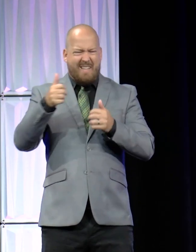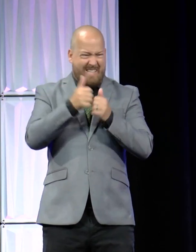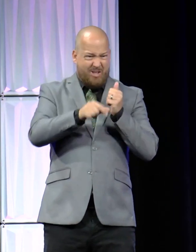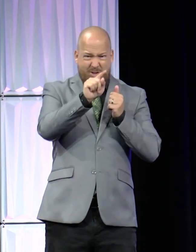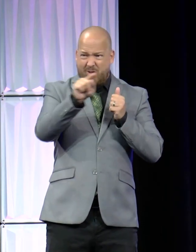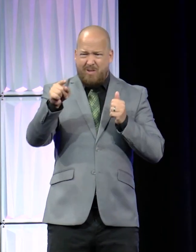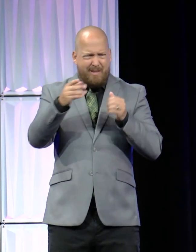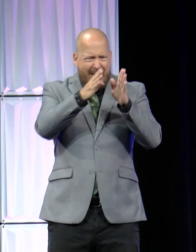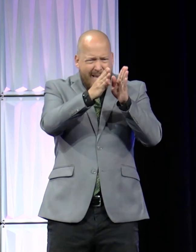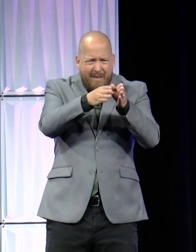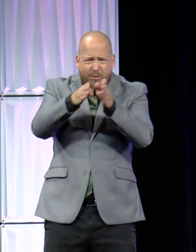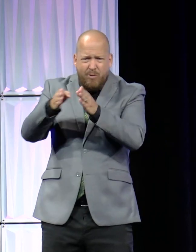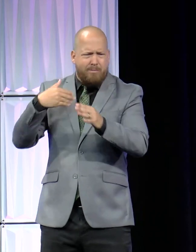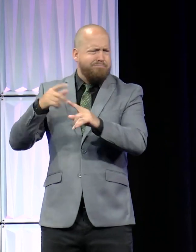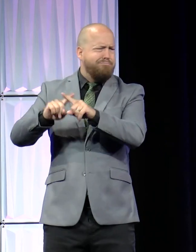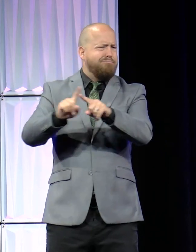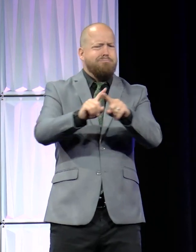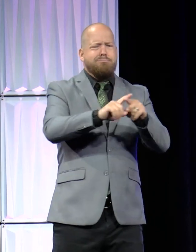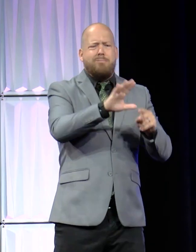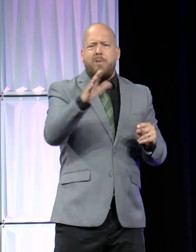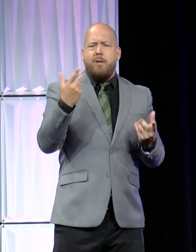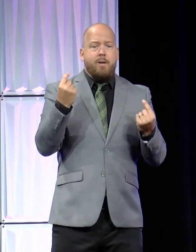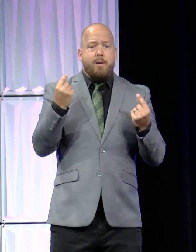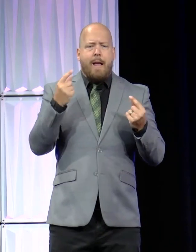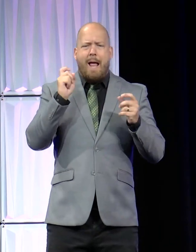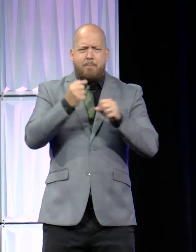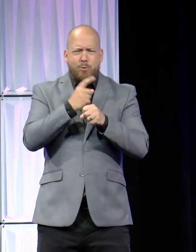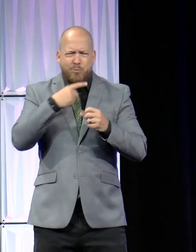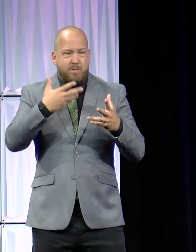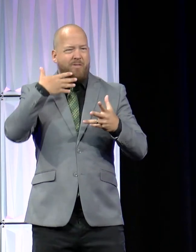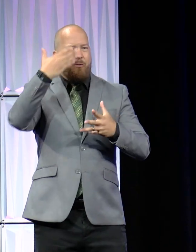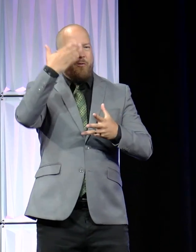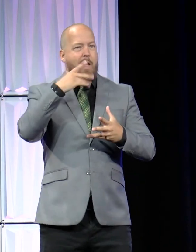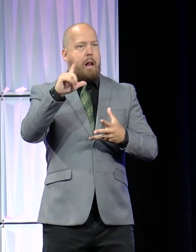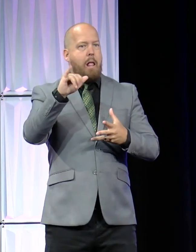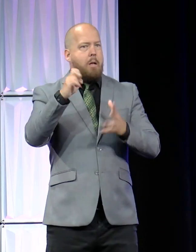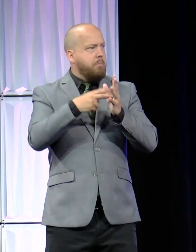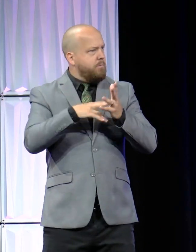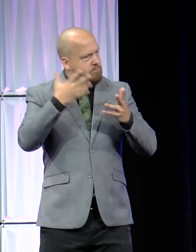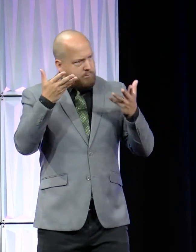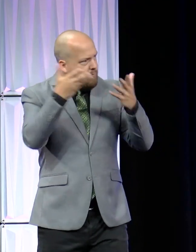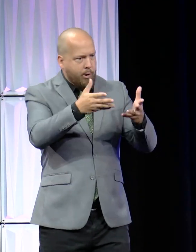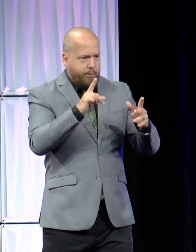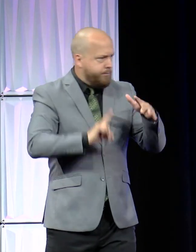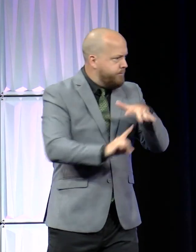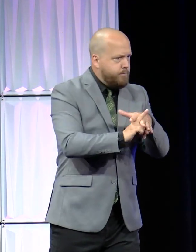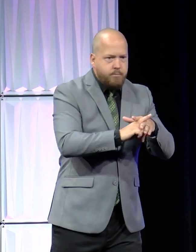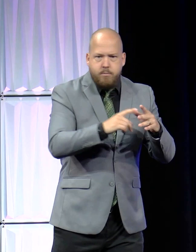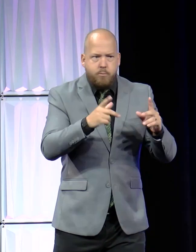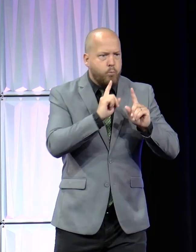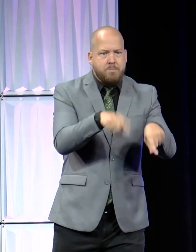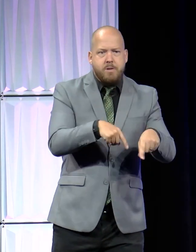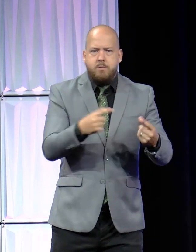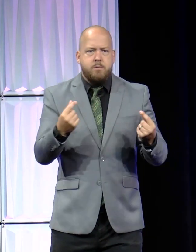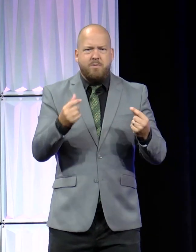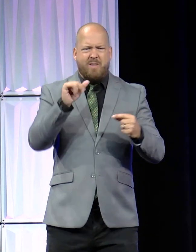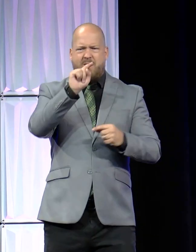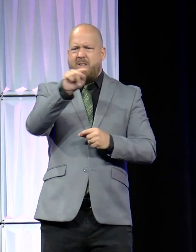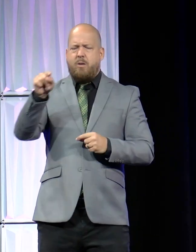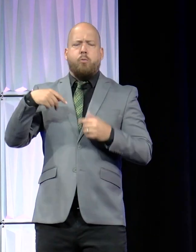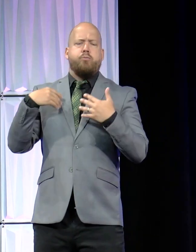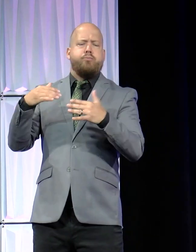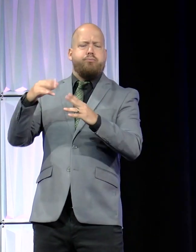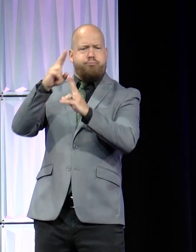Sandra mentioned, I do a lot of work on sexual violence in the military, and so it's really fantastic to see so many victim